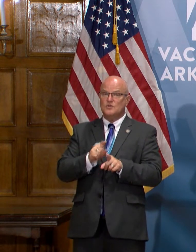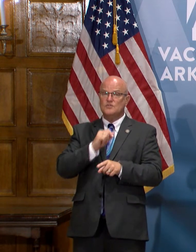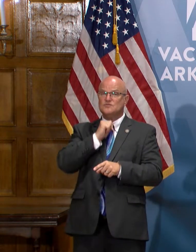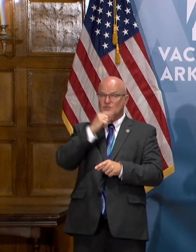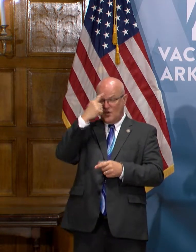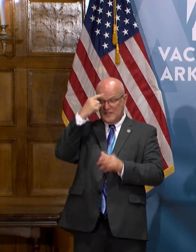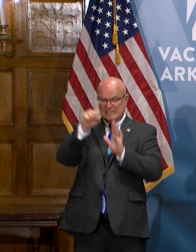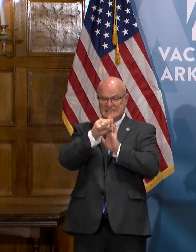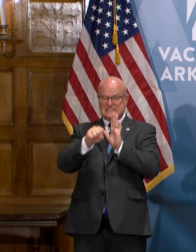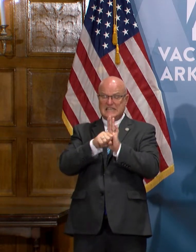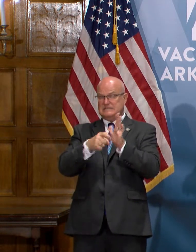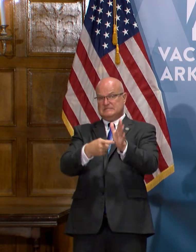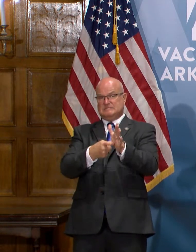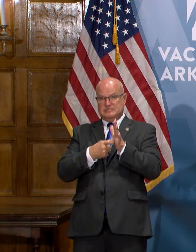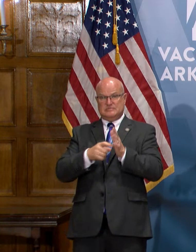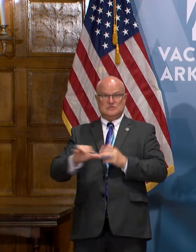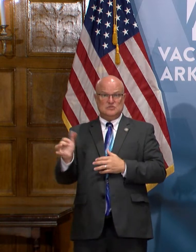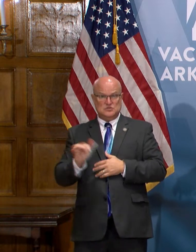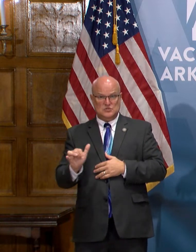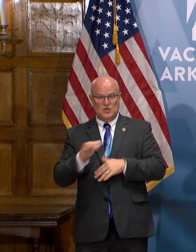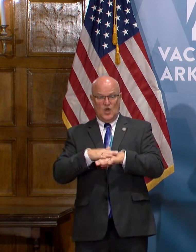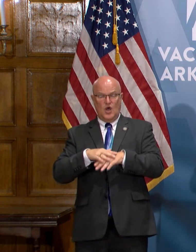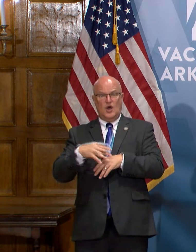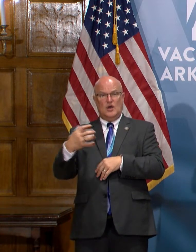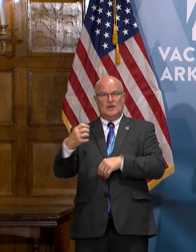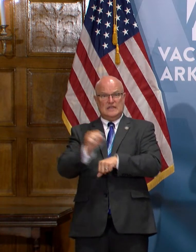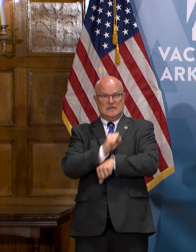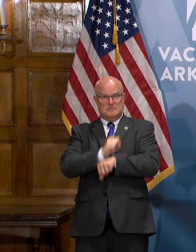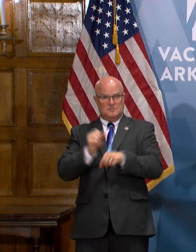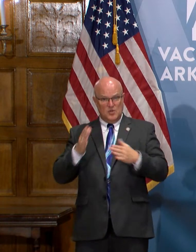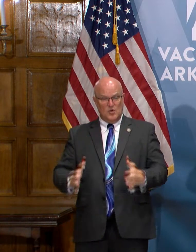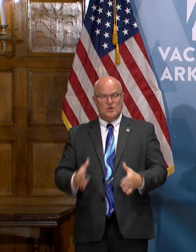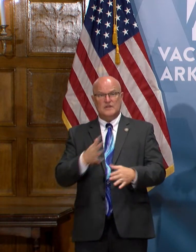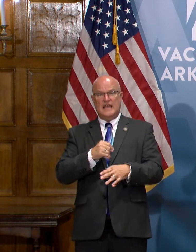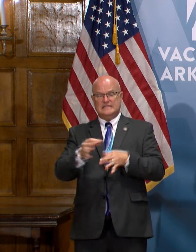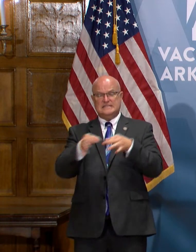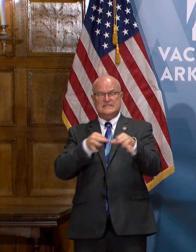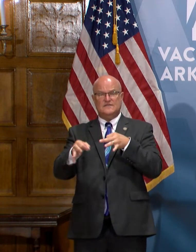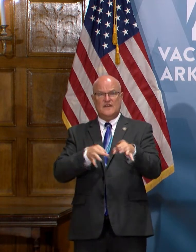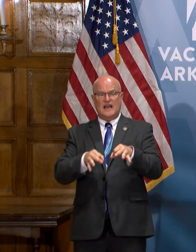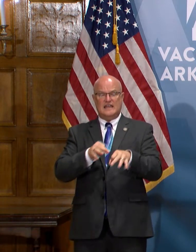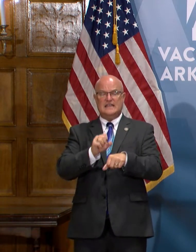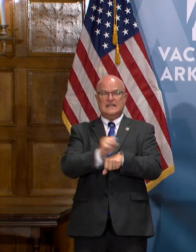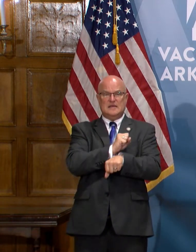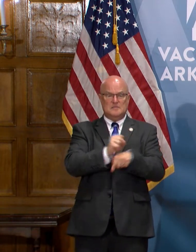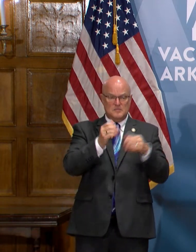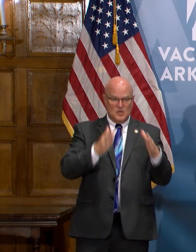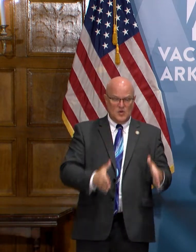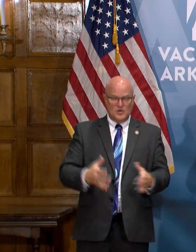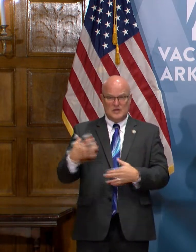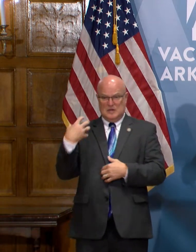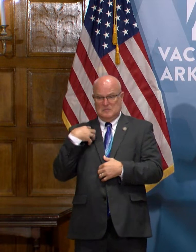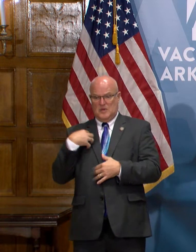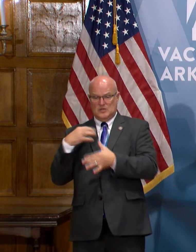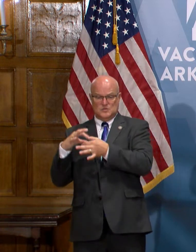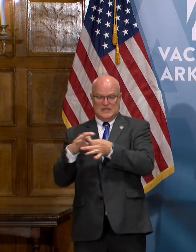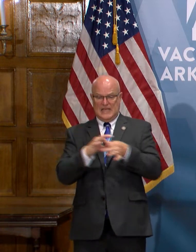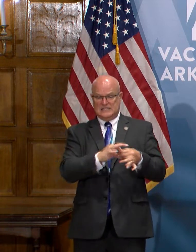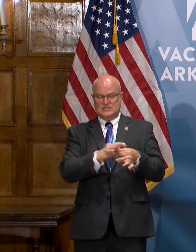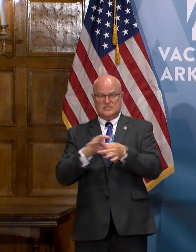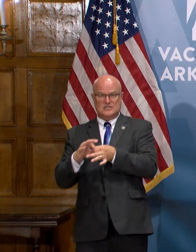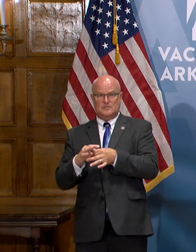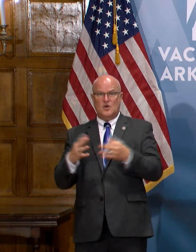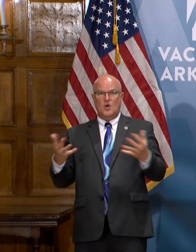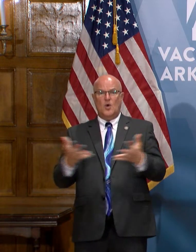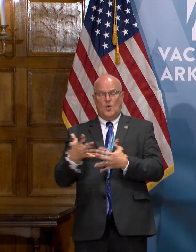in state mandates as well on employers and defining the employer-employee relationship and what